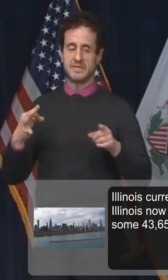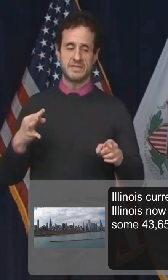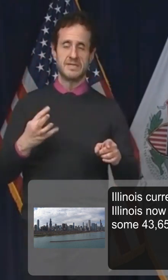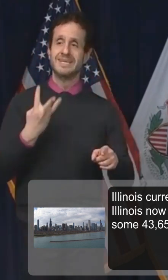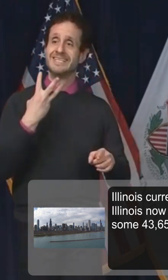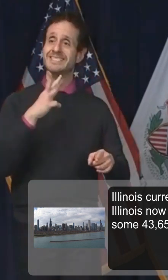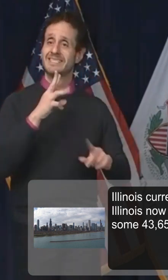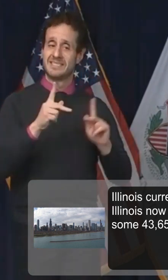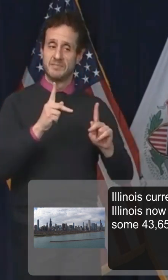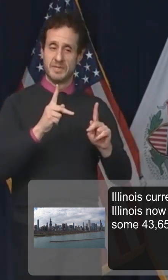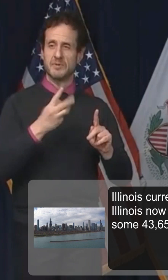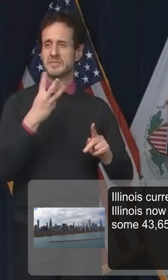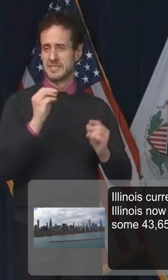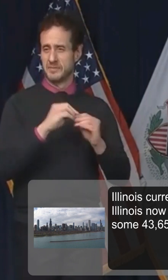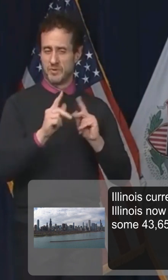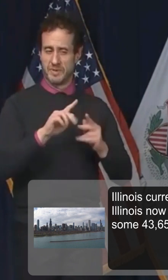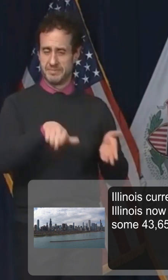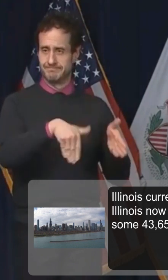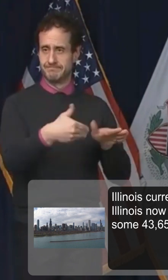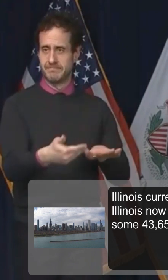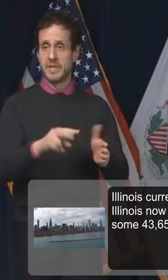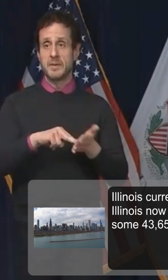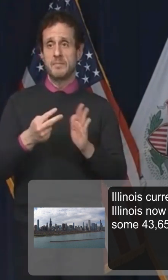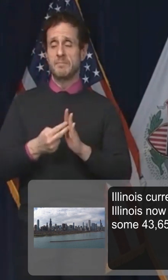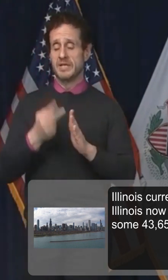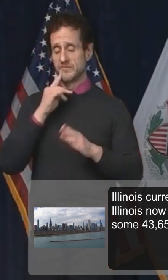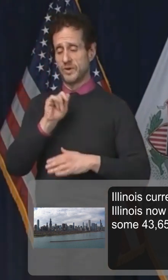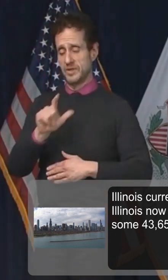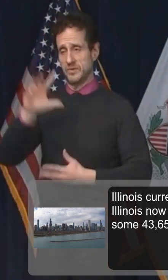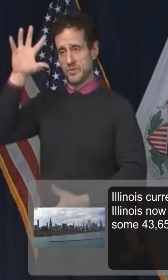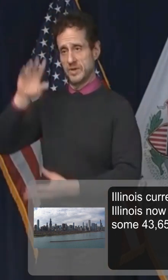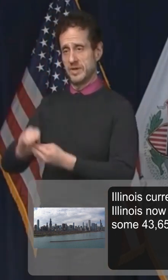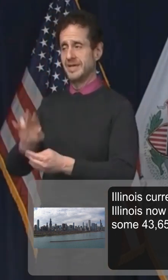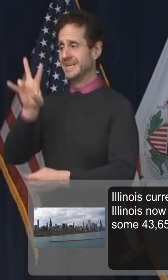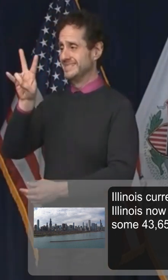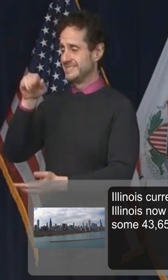additional deaths. That brings our Illinois totals to